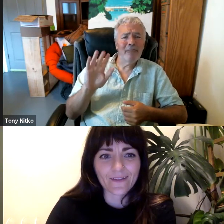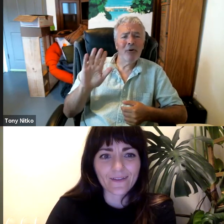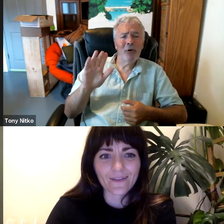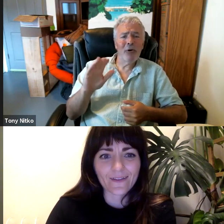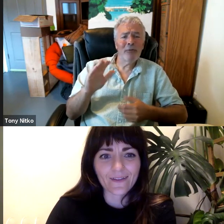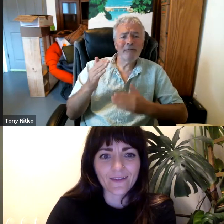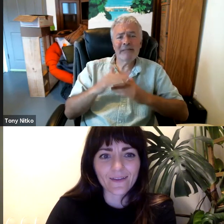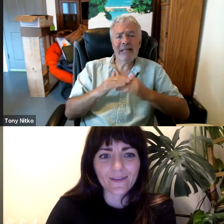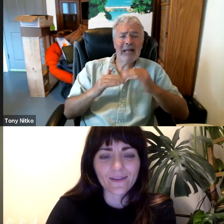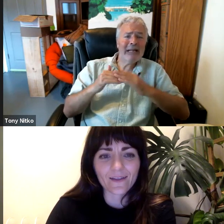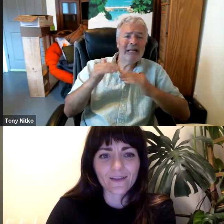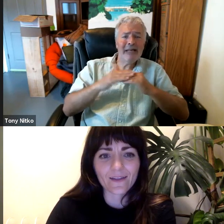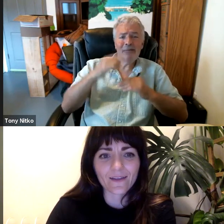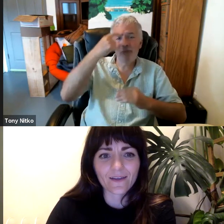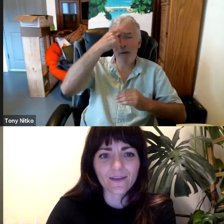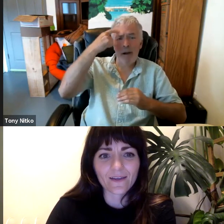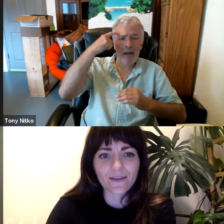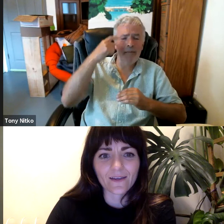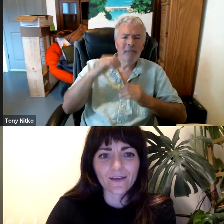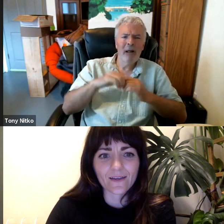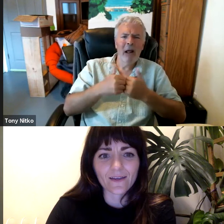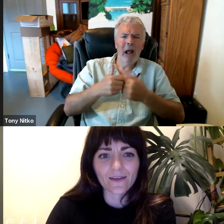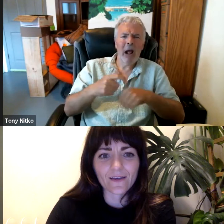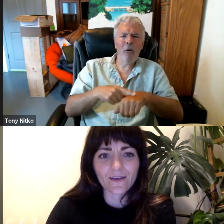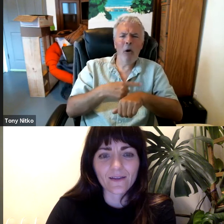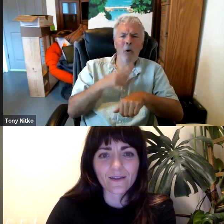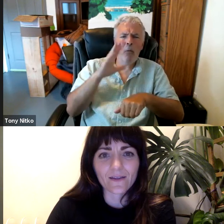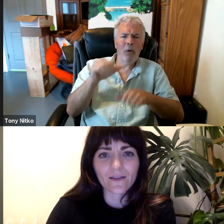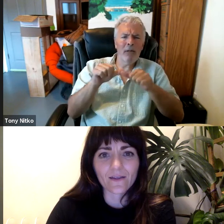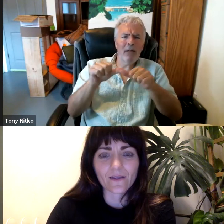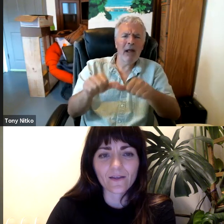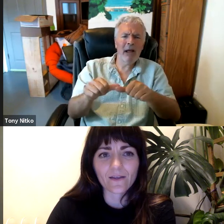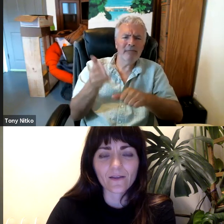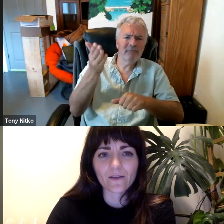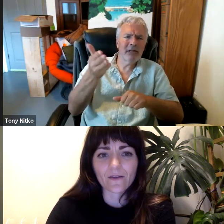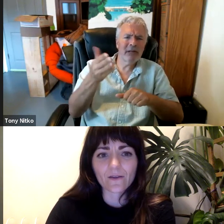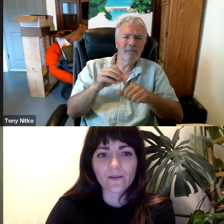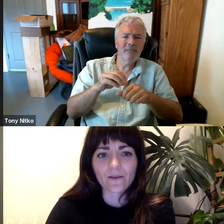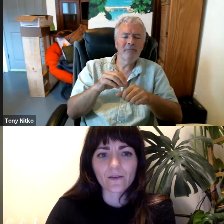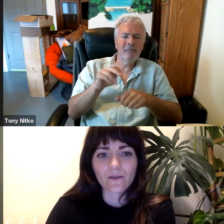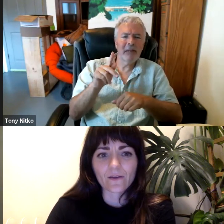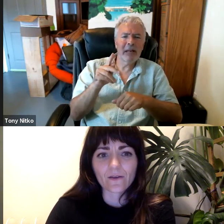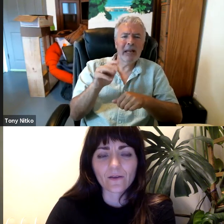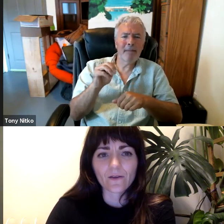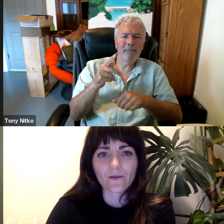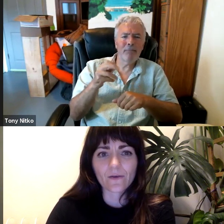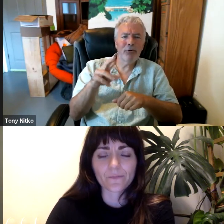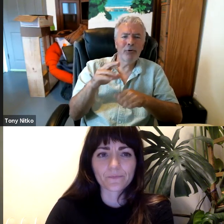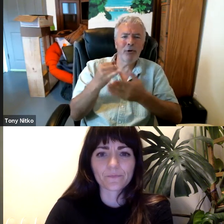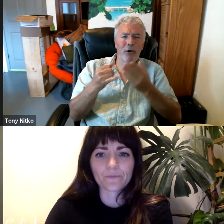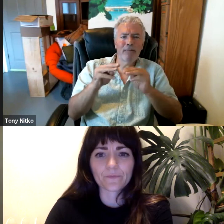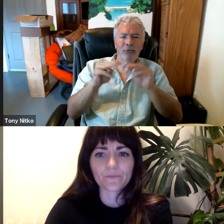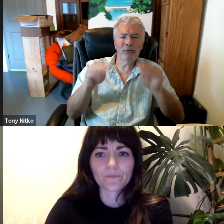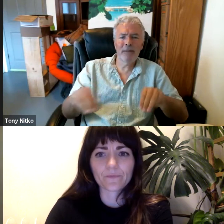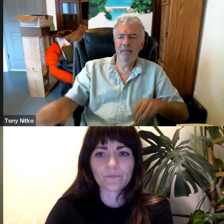So Christine Sun Kim, her stacking traumas, how long will that be on